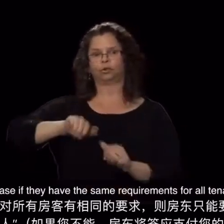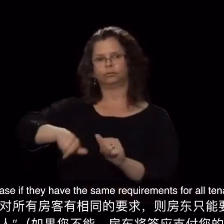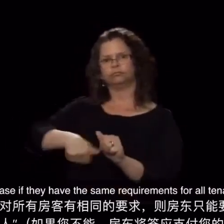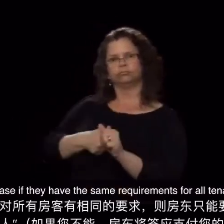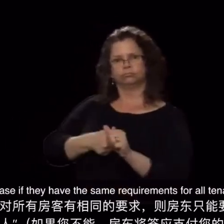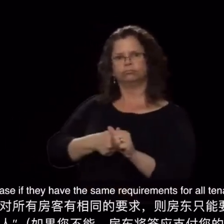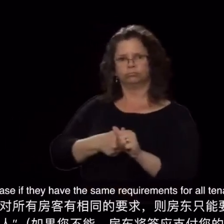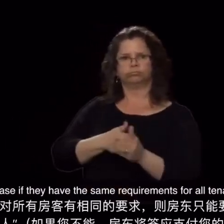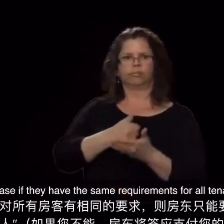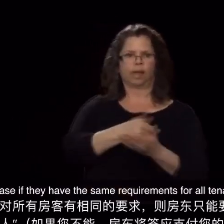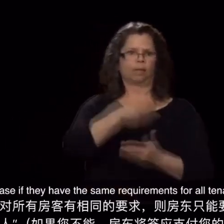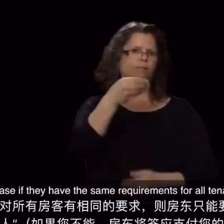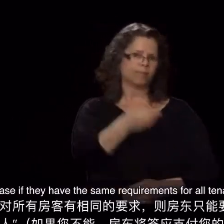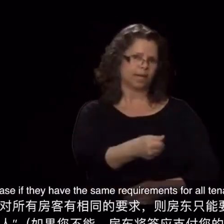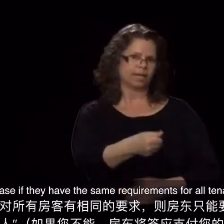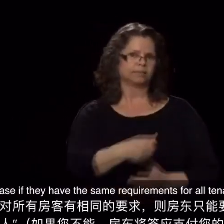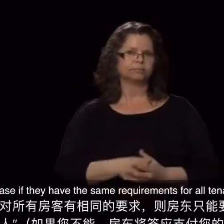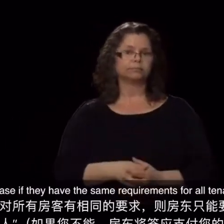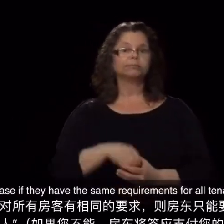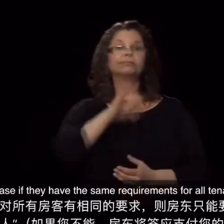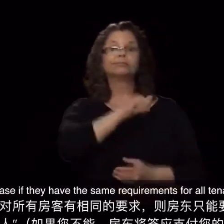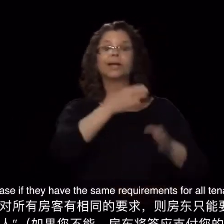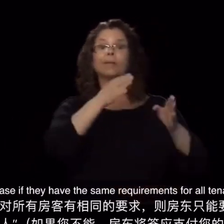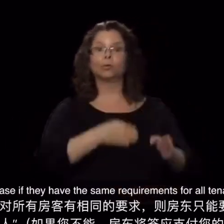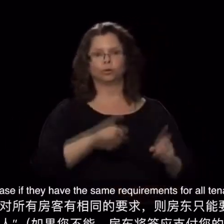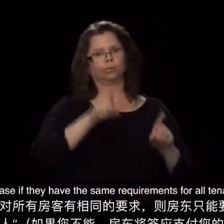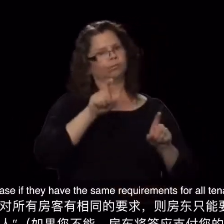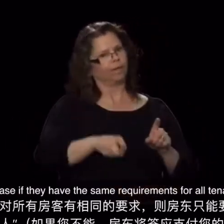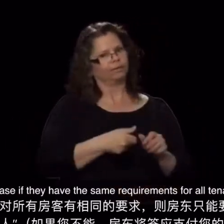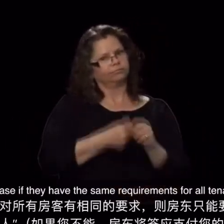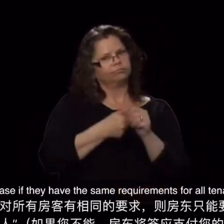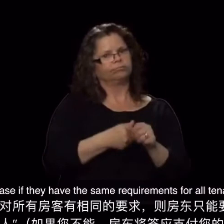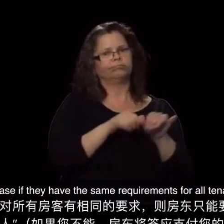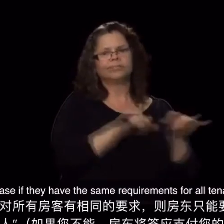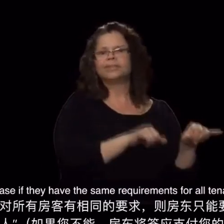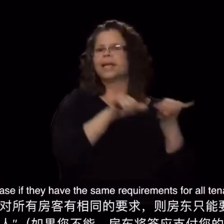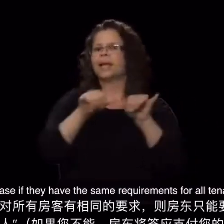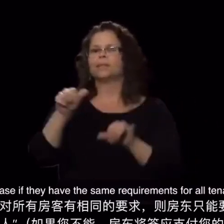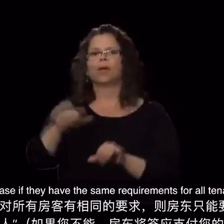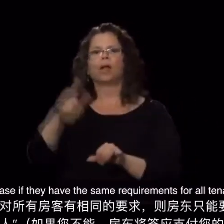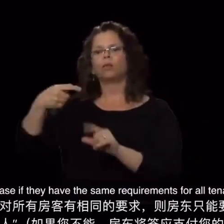lease, if they have the same requirements for all tenants.